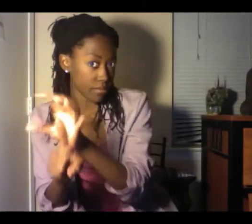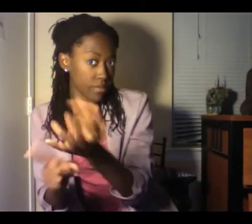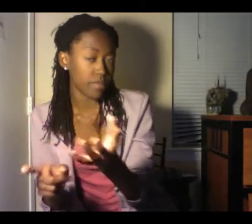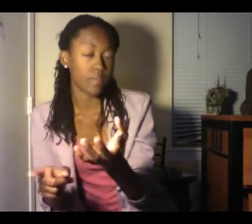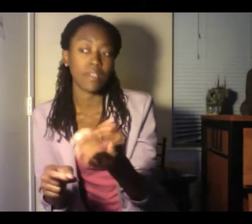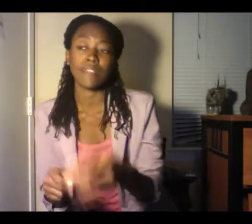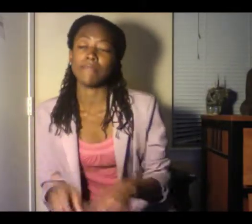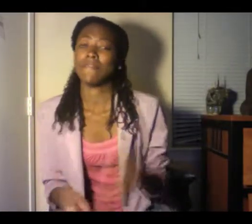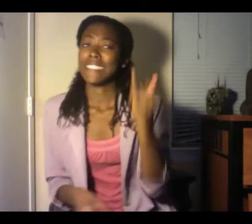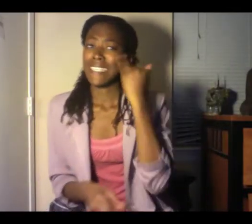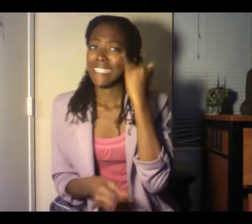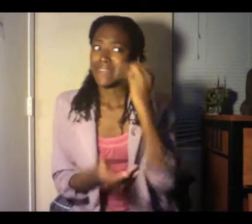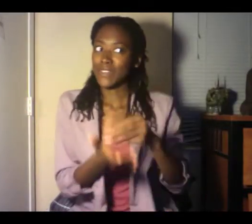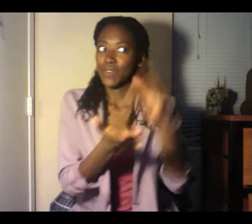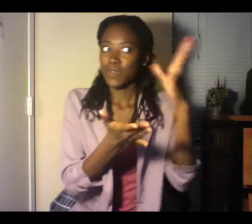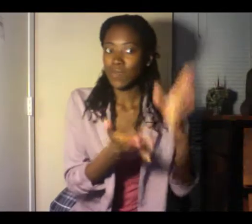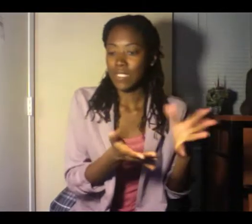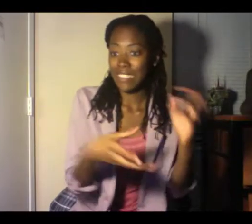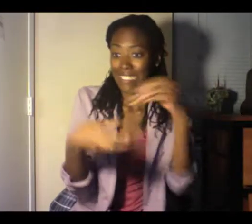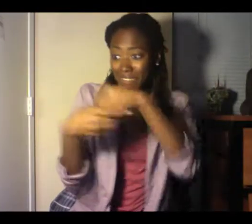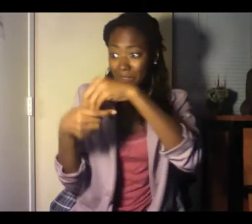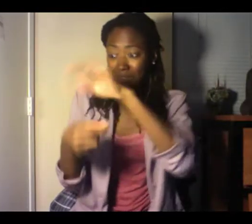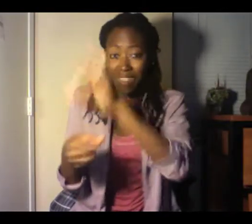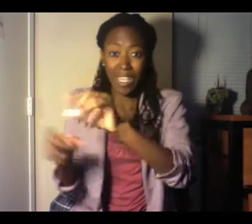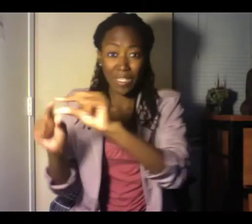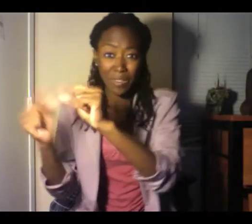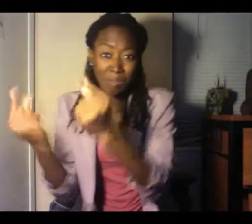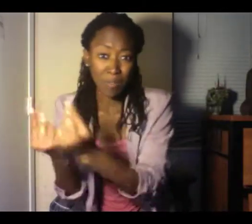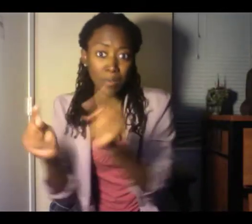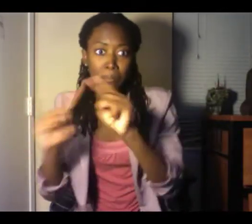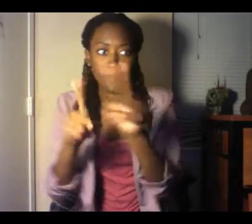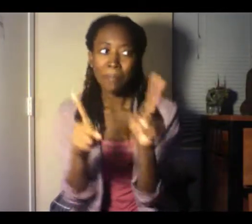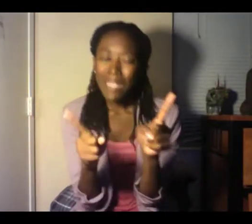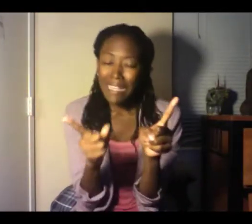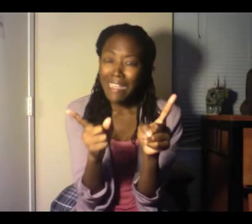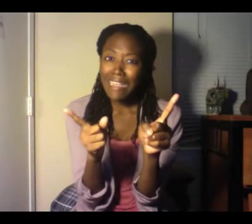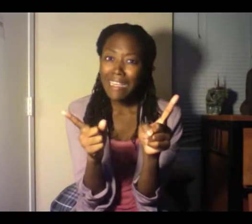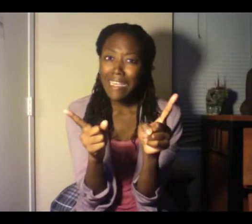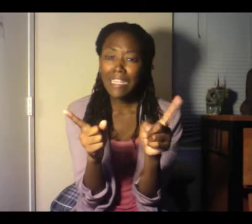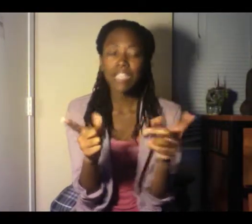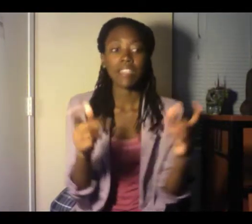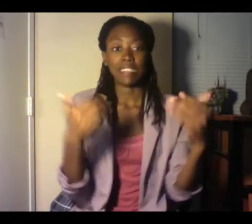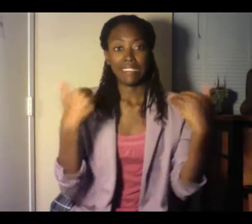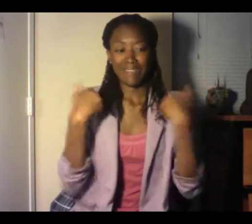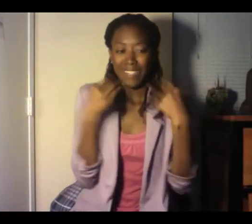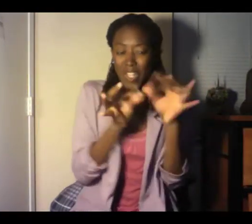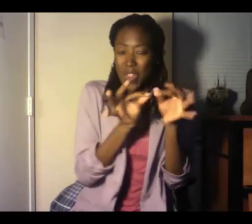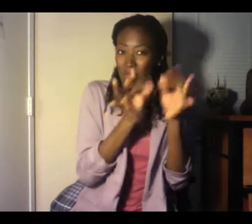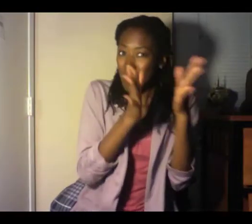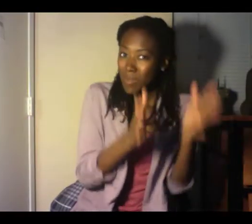interpreter, may challenge the student's sense of self-esteem and impact negatively on the